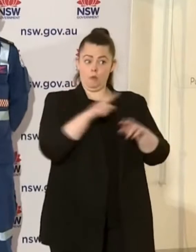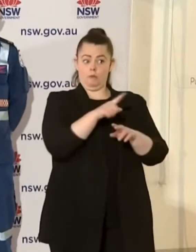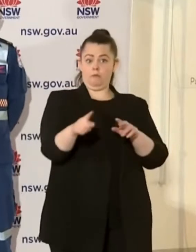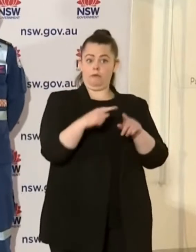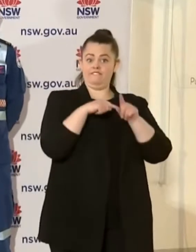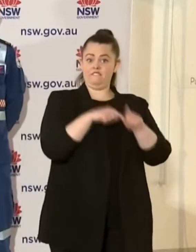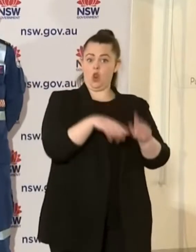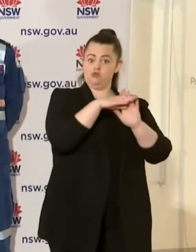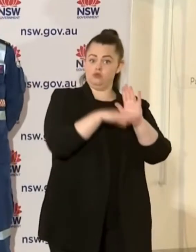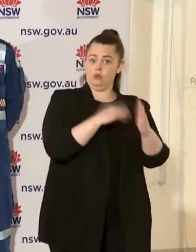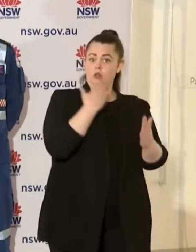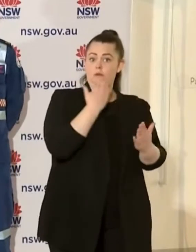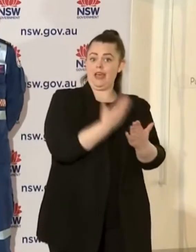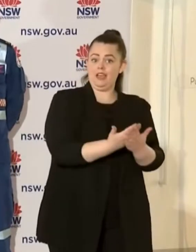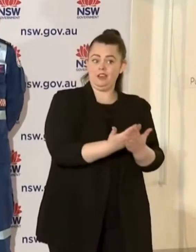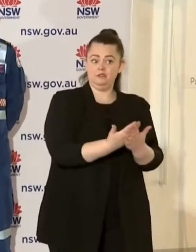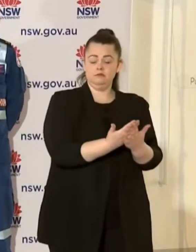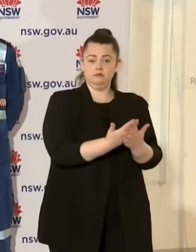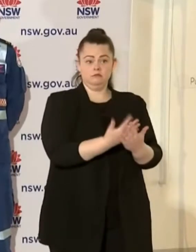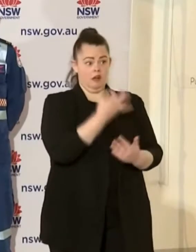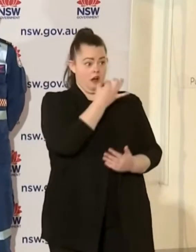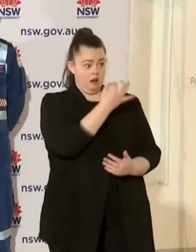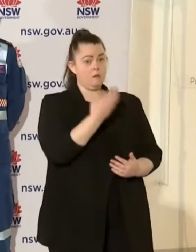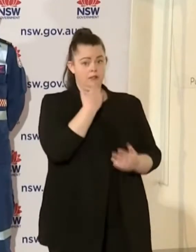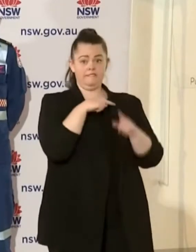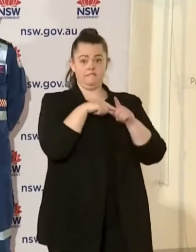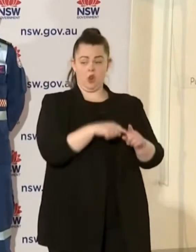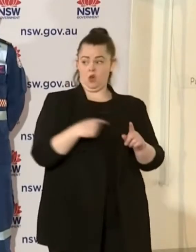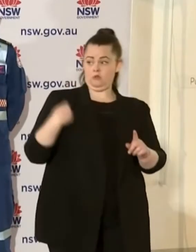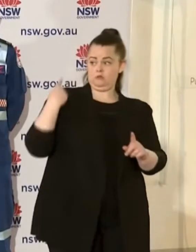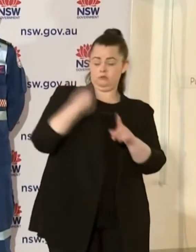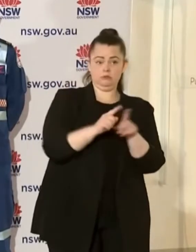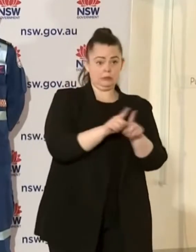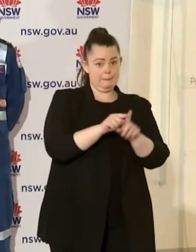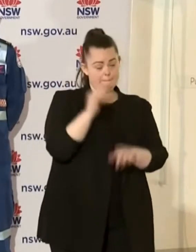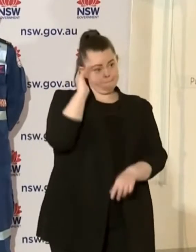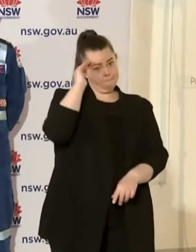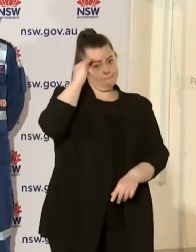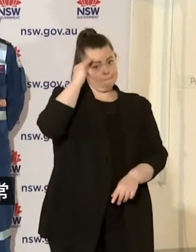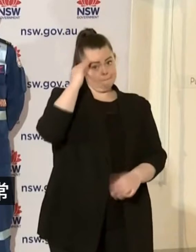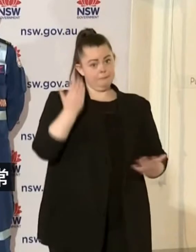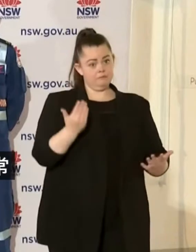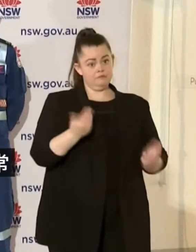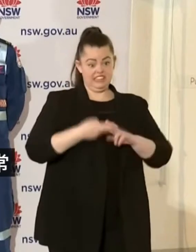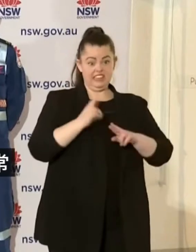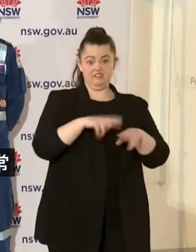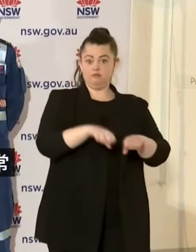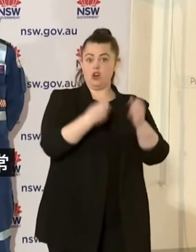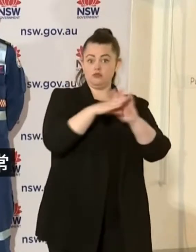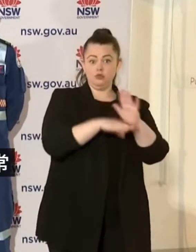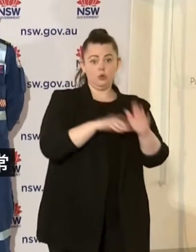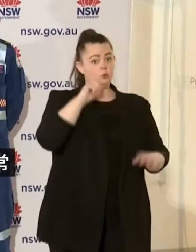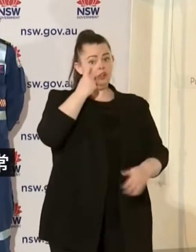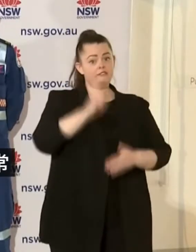one-on-one pandemic. So I just ask people to be doing what they have done along the way. And generally people have been really, really good. I